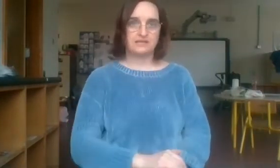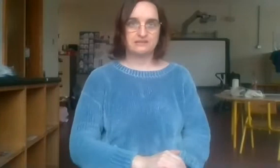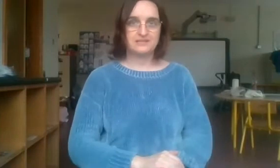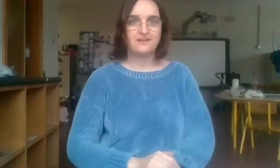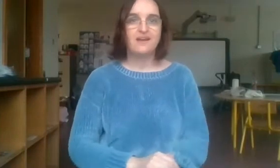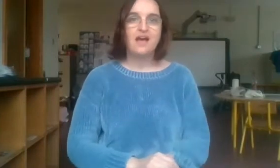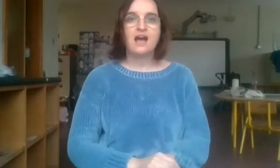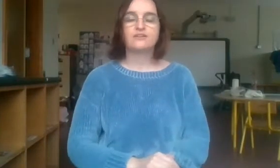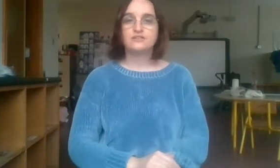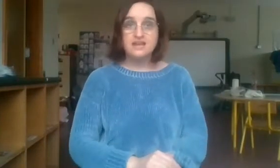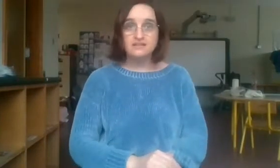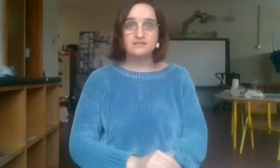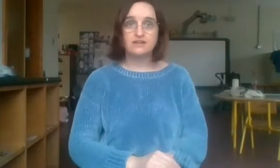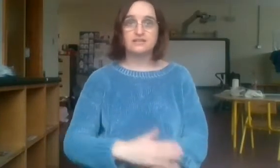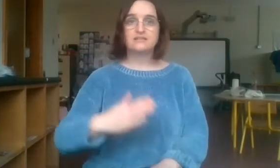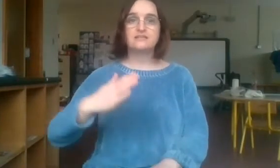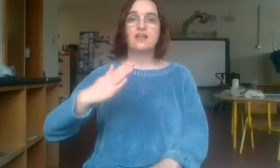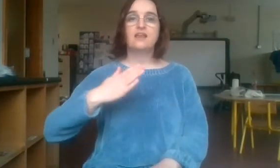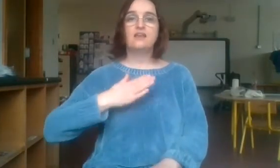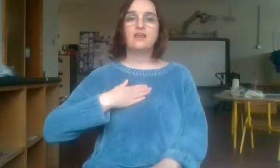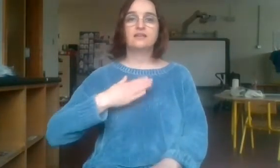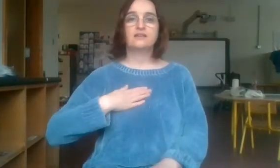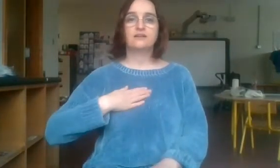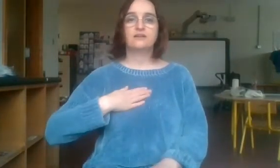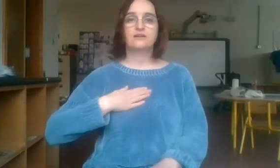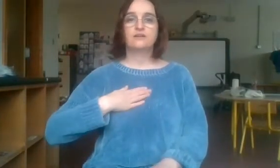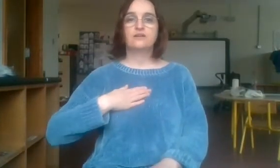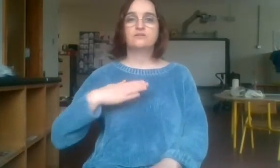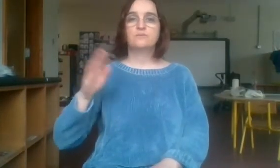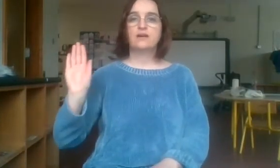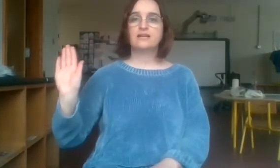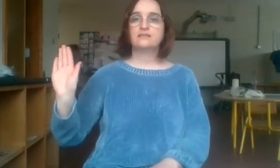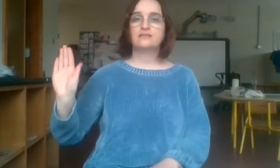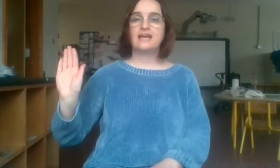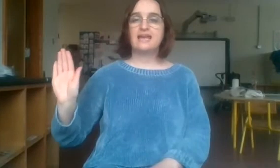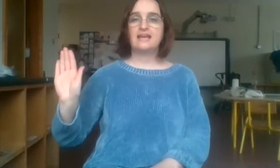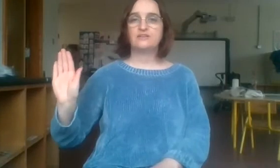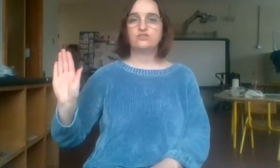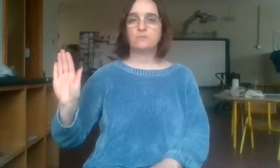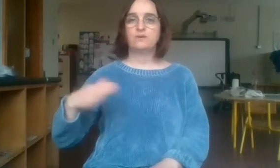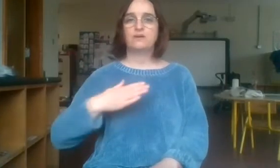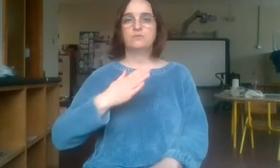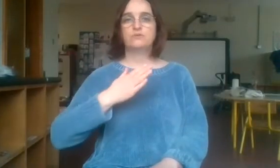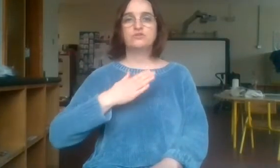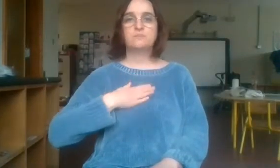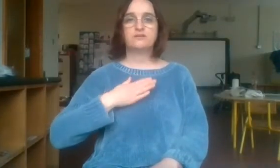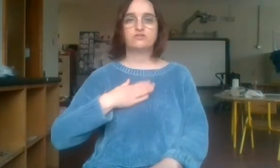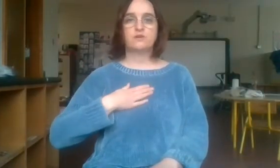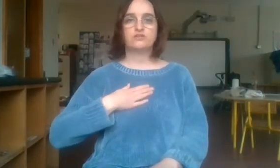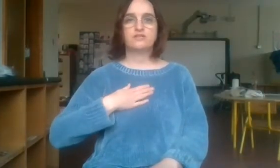fantastic. And our next sign is like. So we have our hand in the L hand shape. We're going to just pat our chest